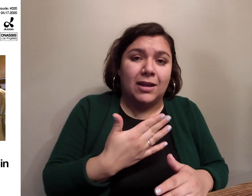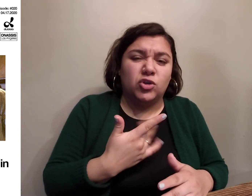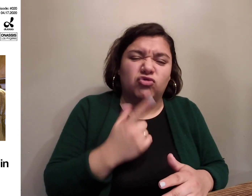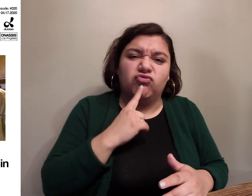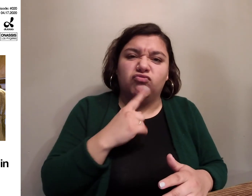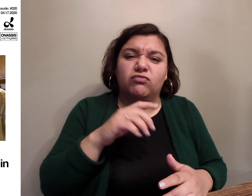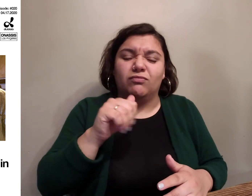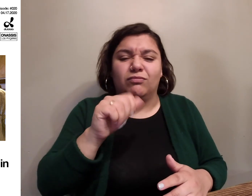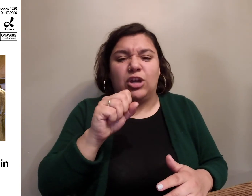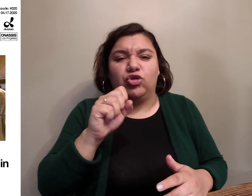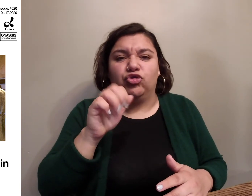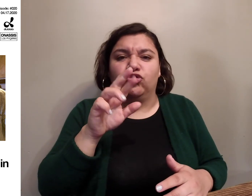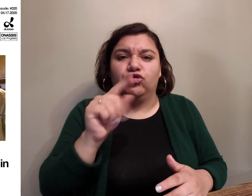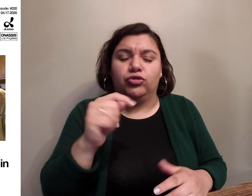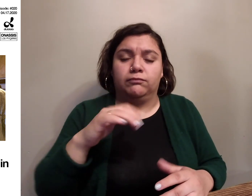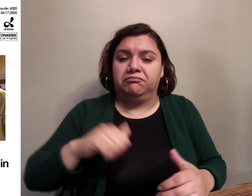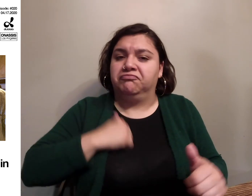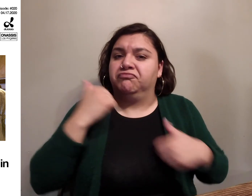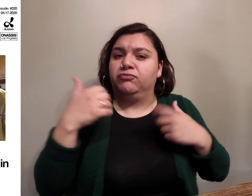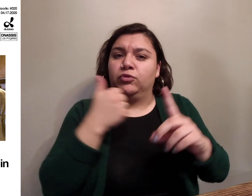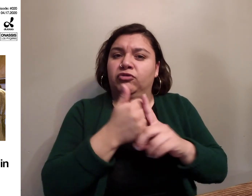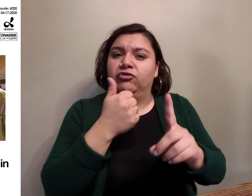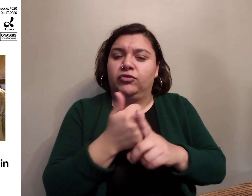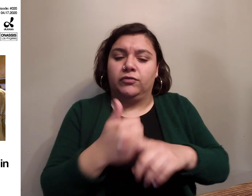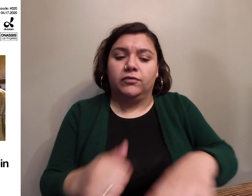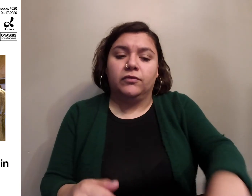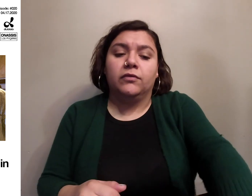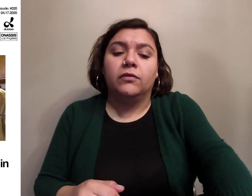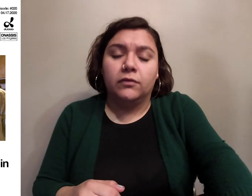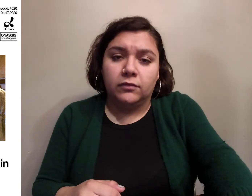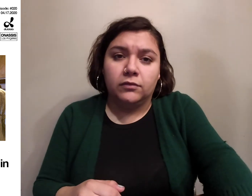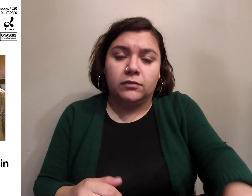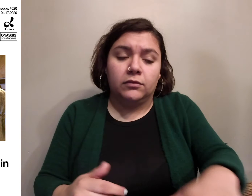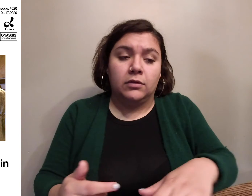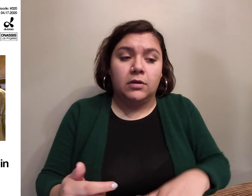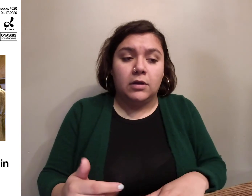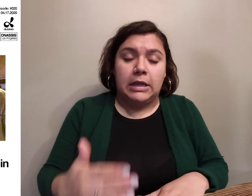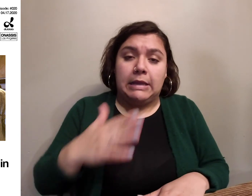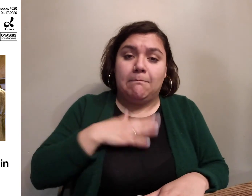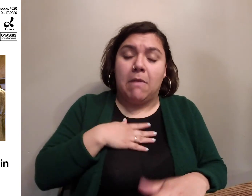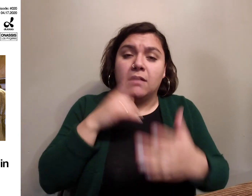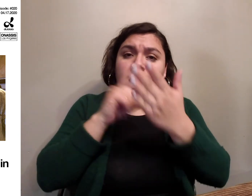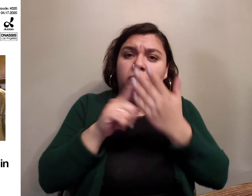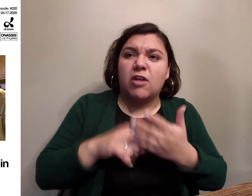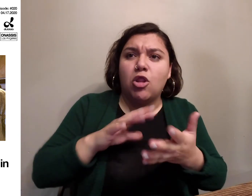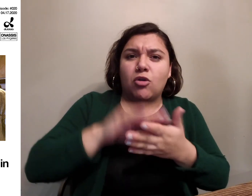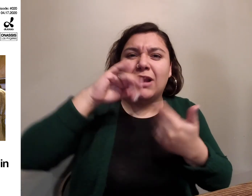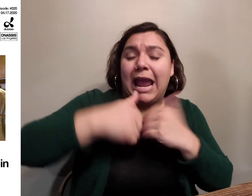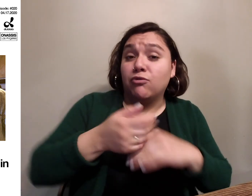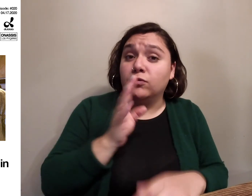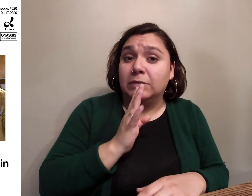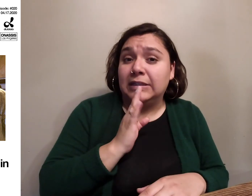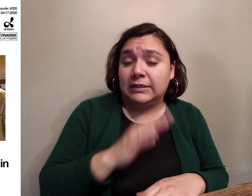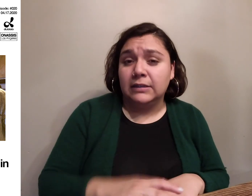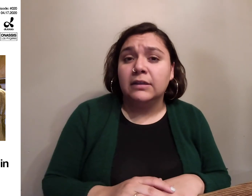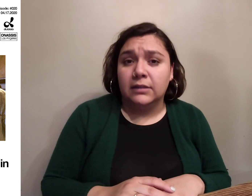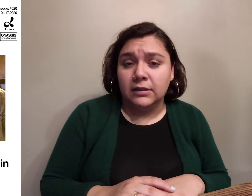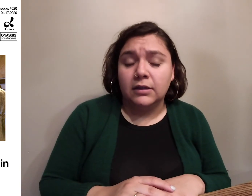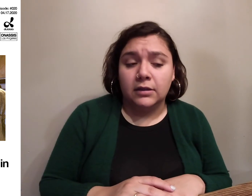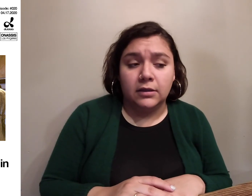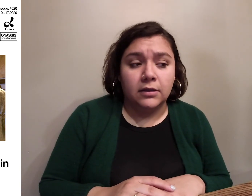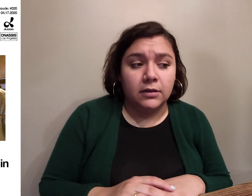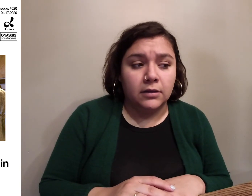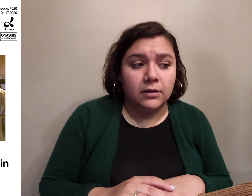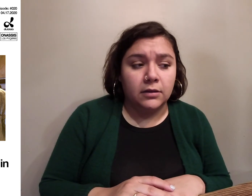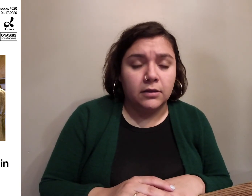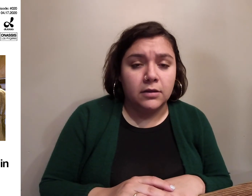Name Recognition. And it's my exploration of learning how to speak and to argue for things that I